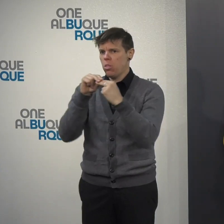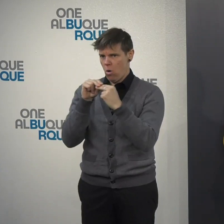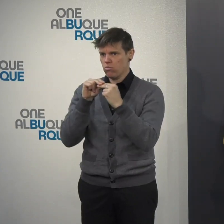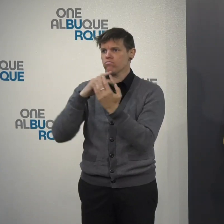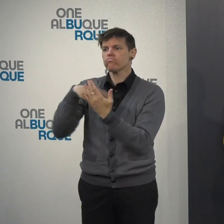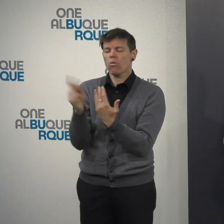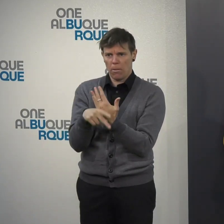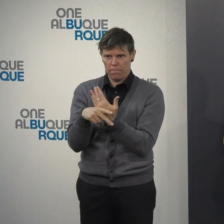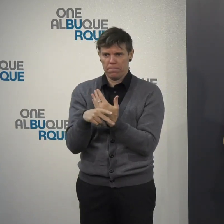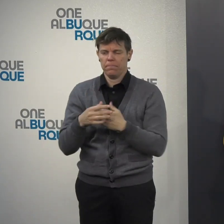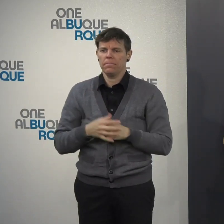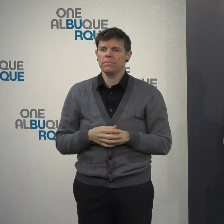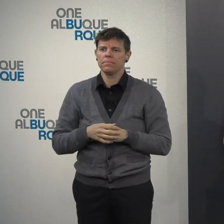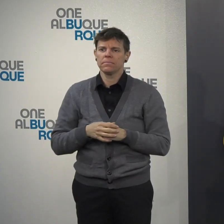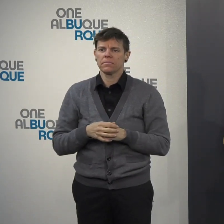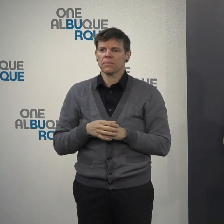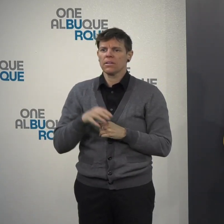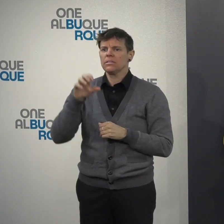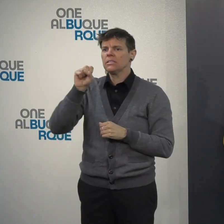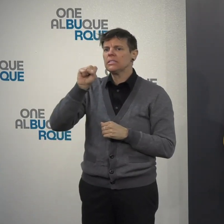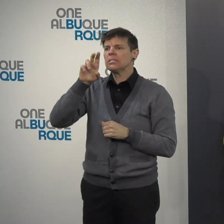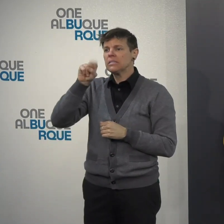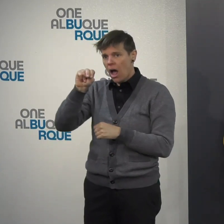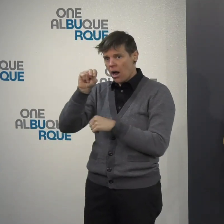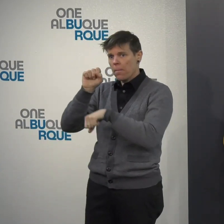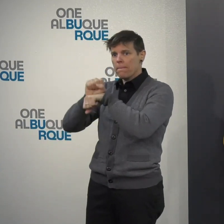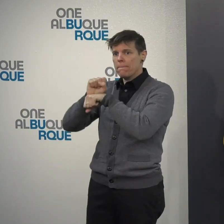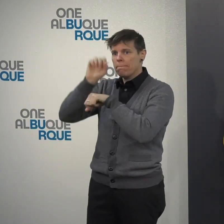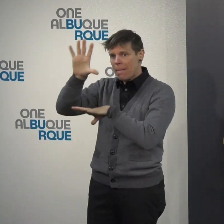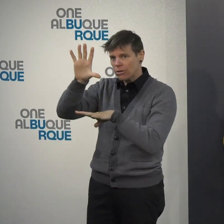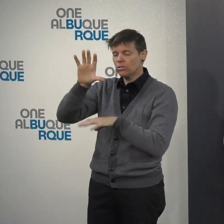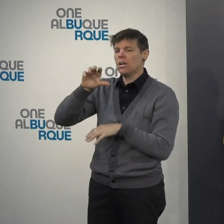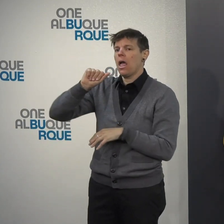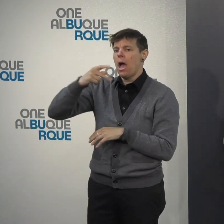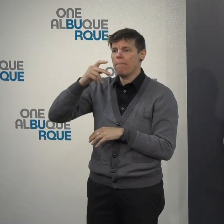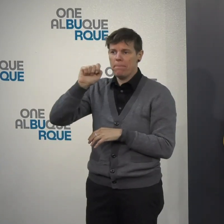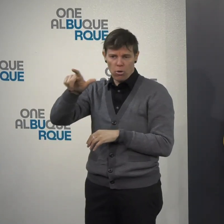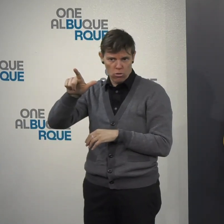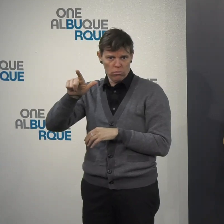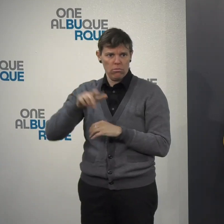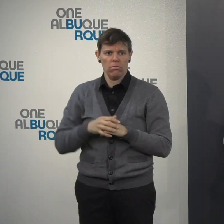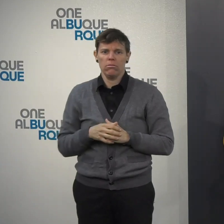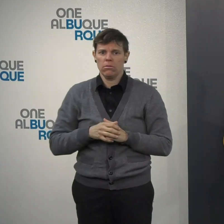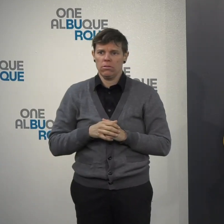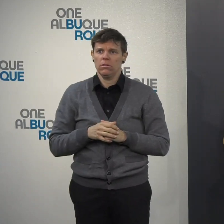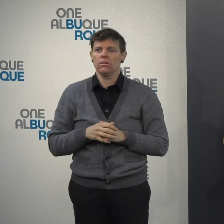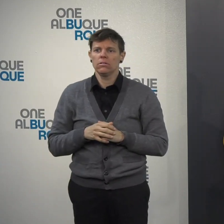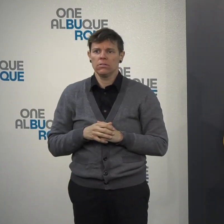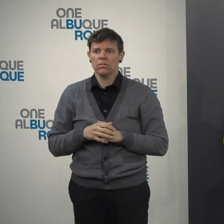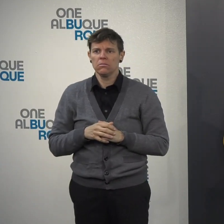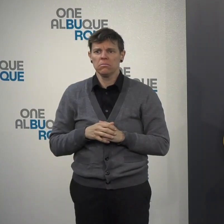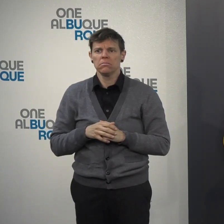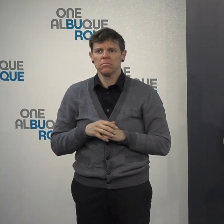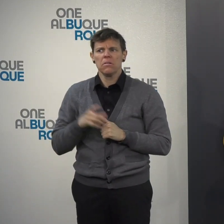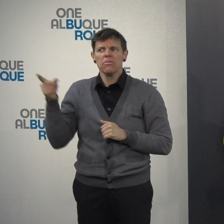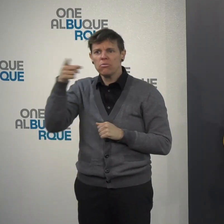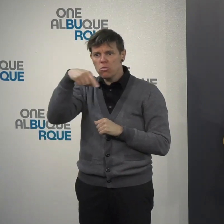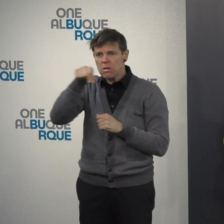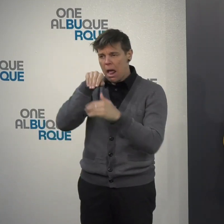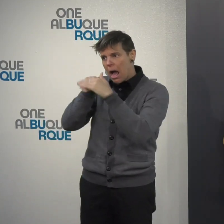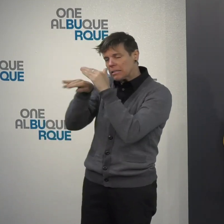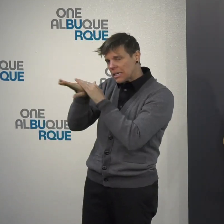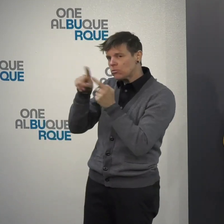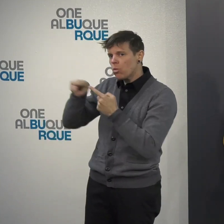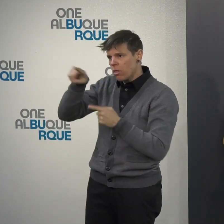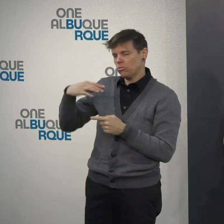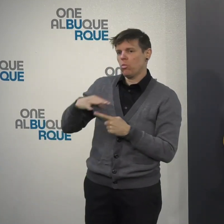Capital. You can visit their website, sunmountaincapital.com, for the application process and details on that. A couple of reminders